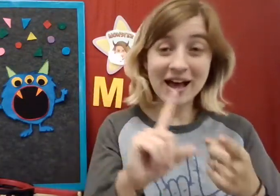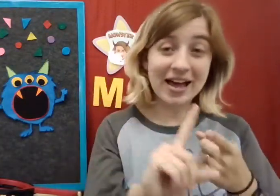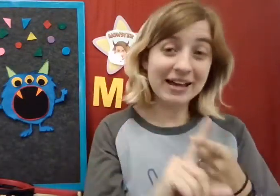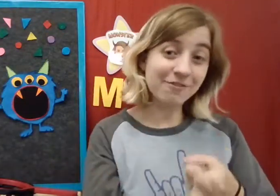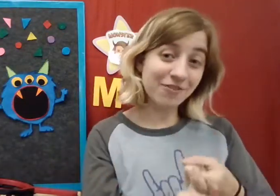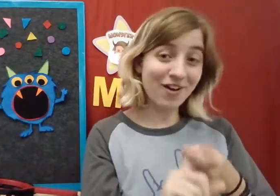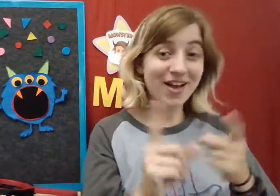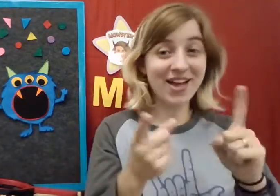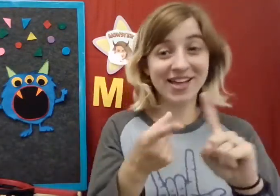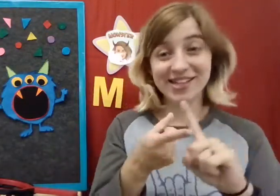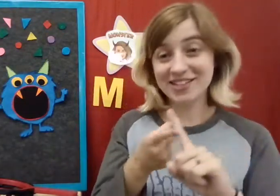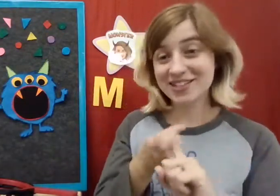Goodbye, friends.